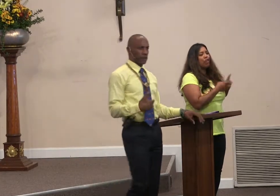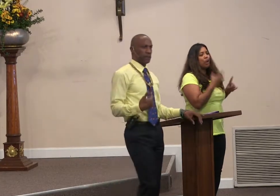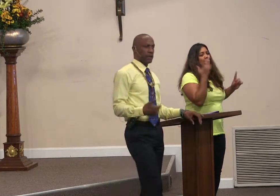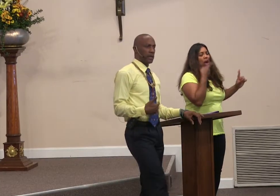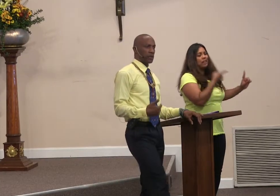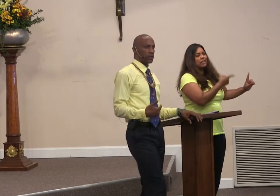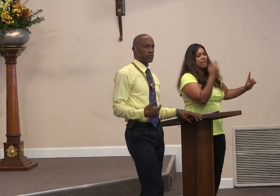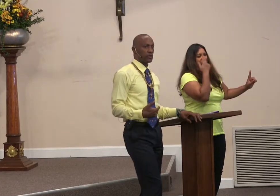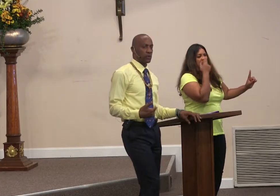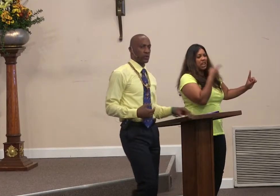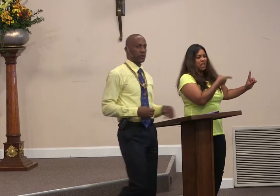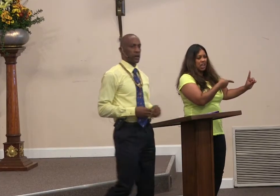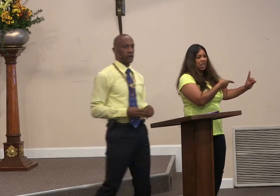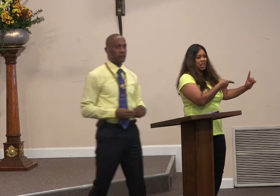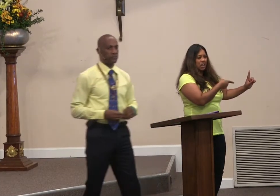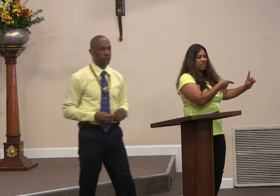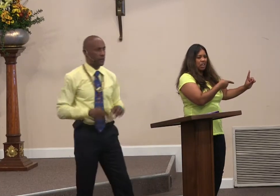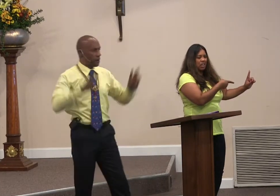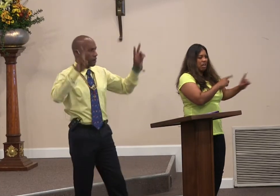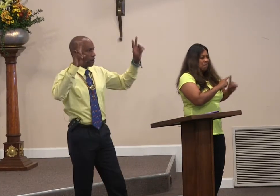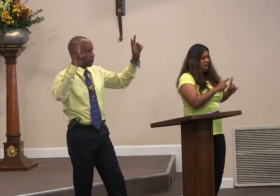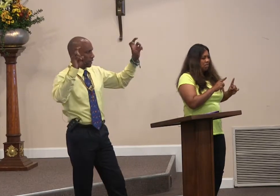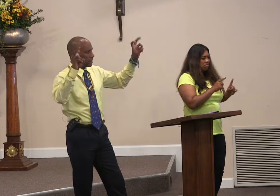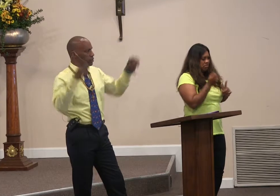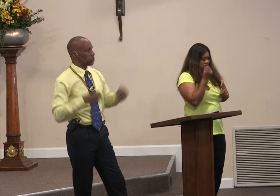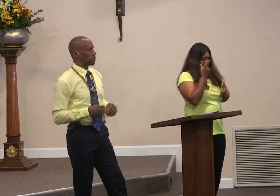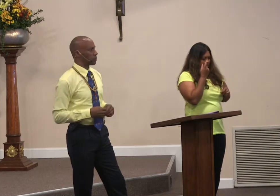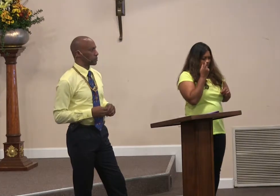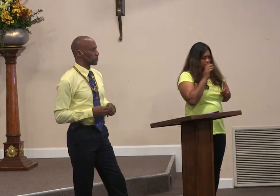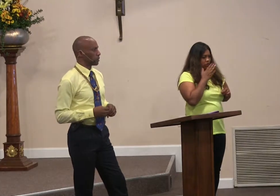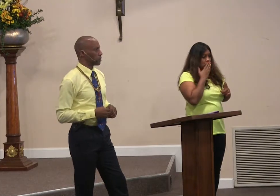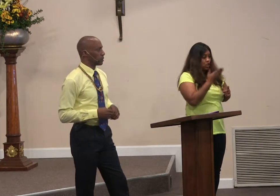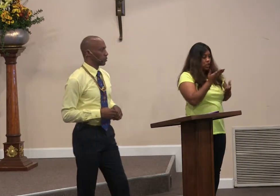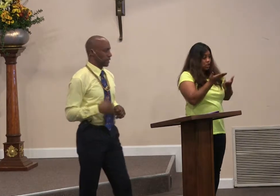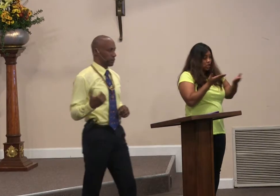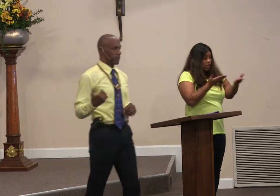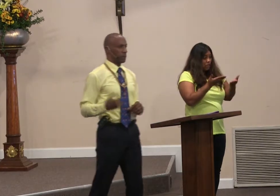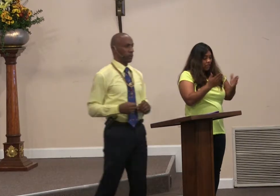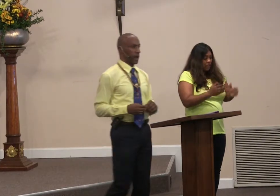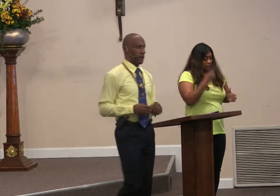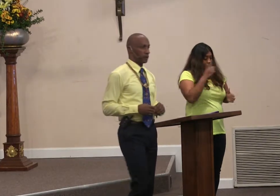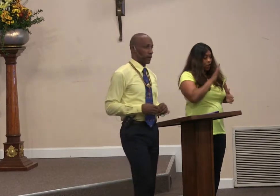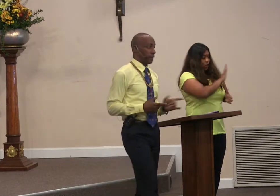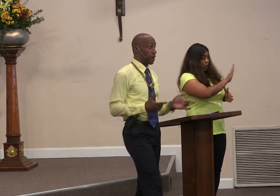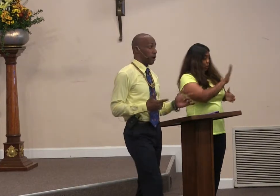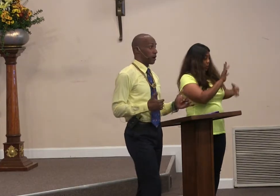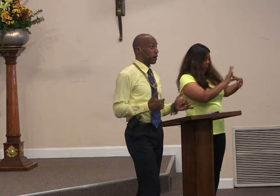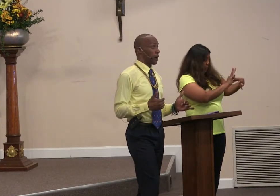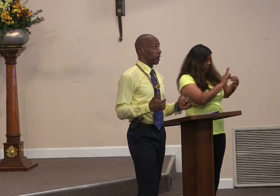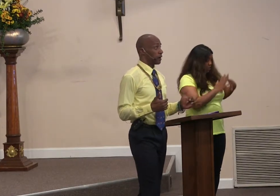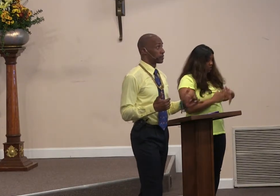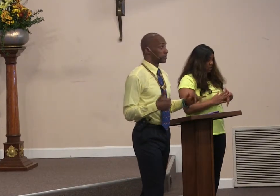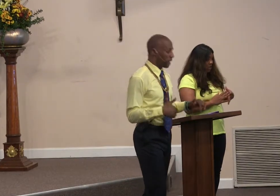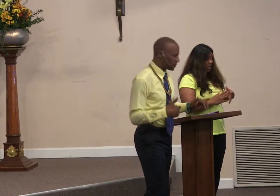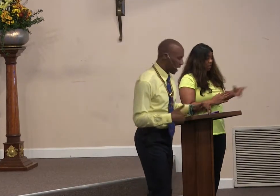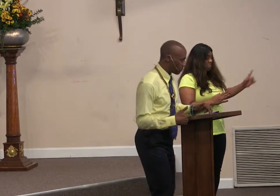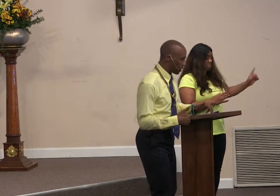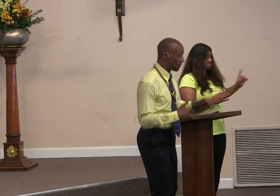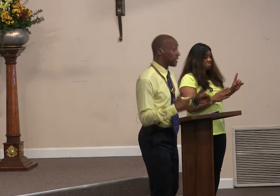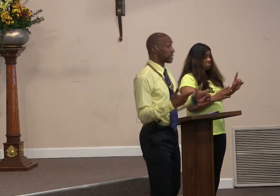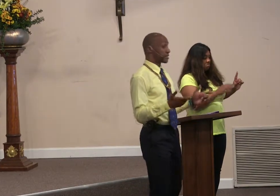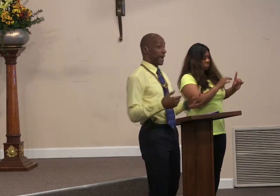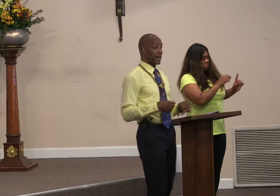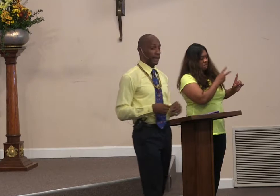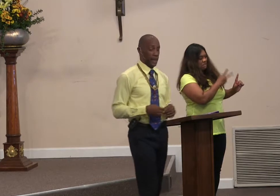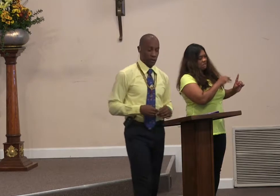Is that really being a good steward of relationships? You're keeping them around when they are some type